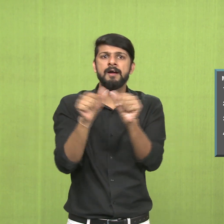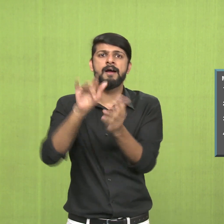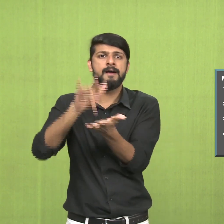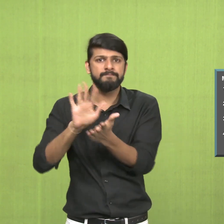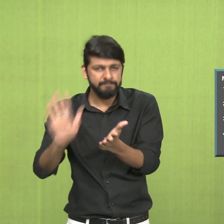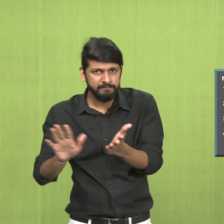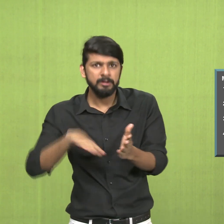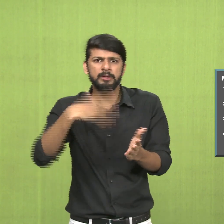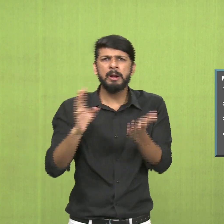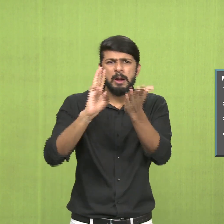Bhimbetka